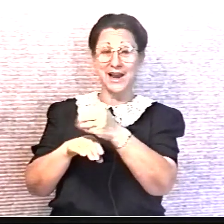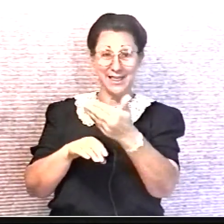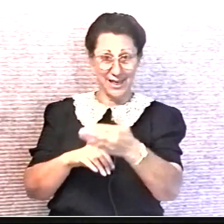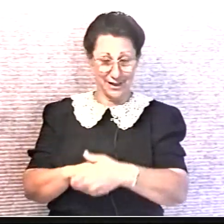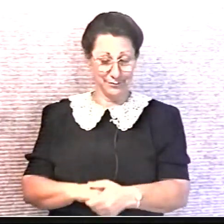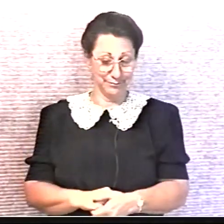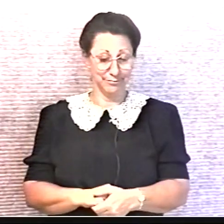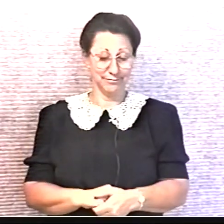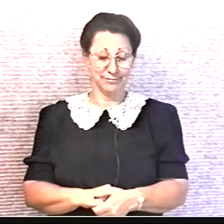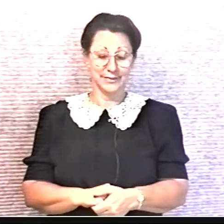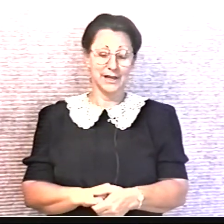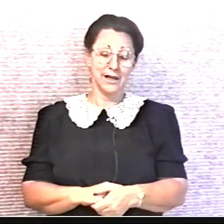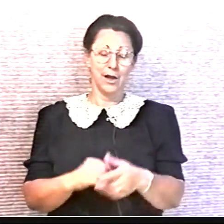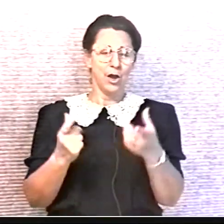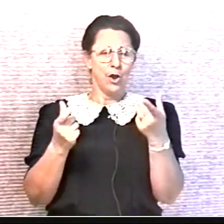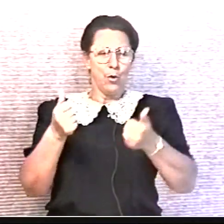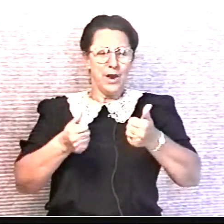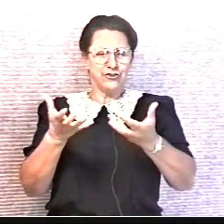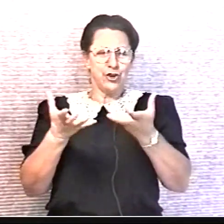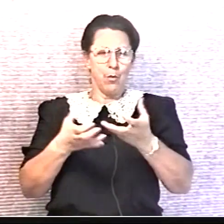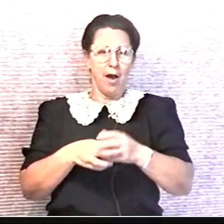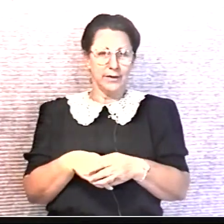anything. Which do you want?